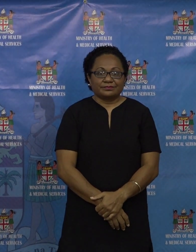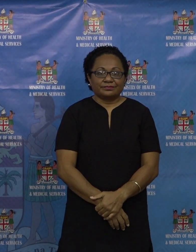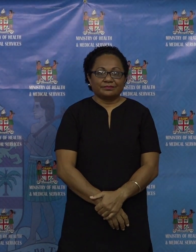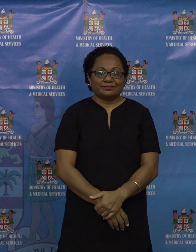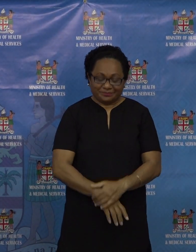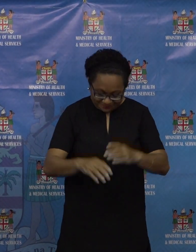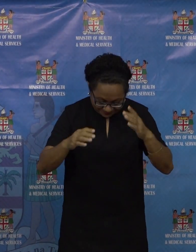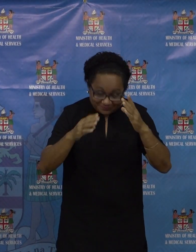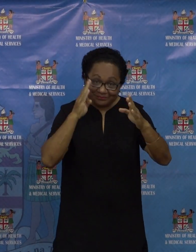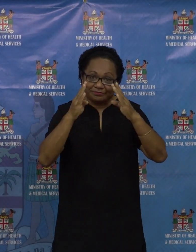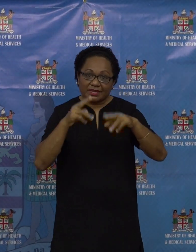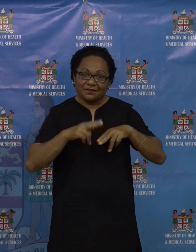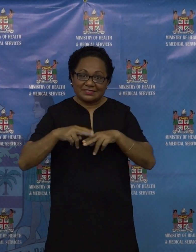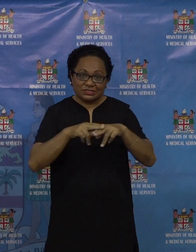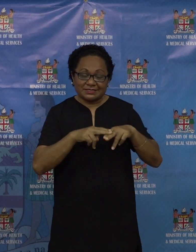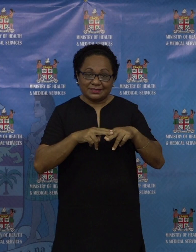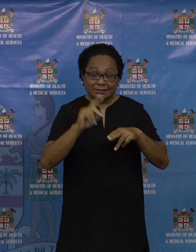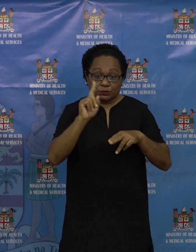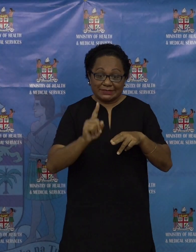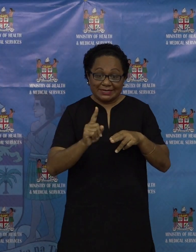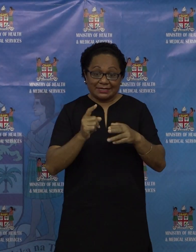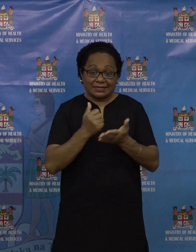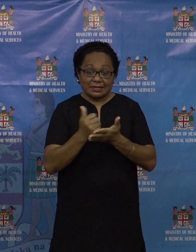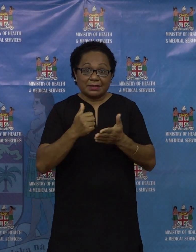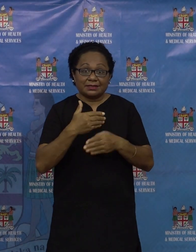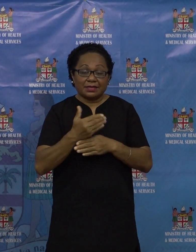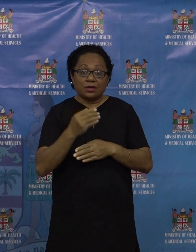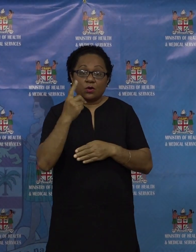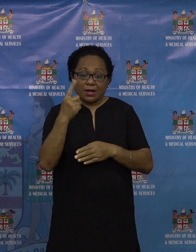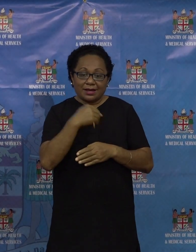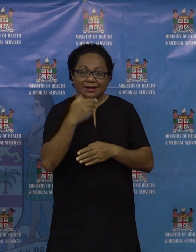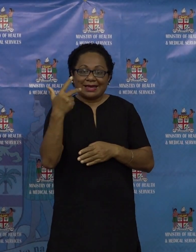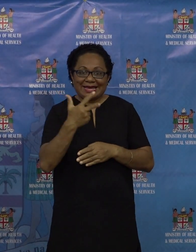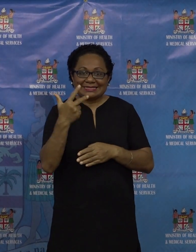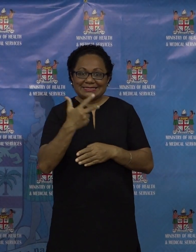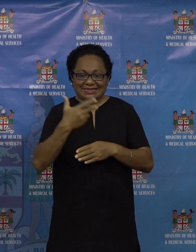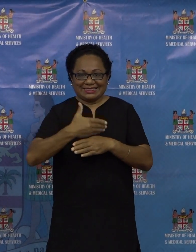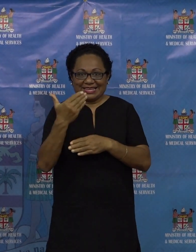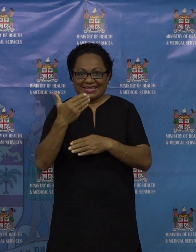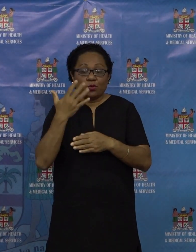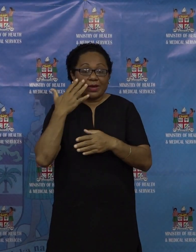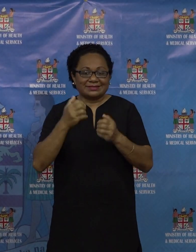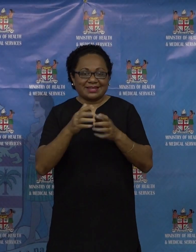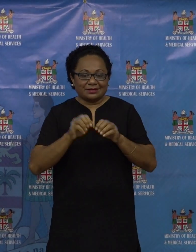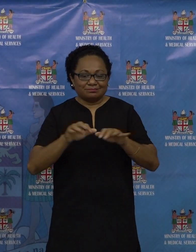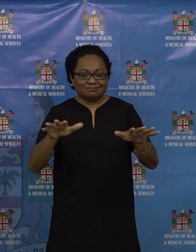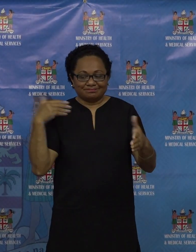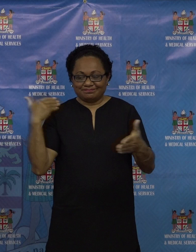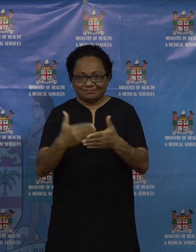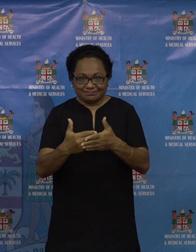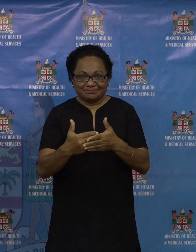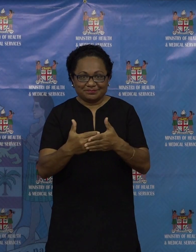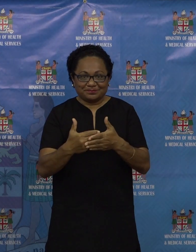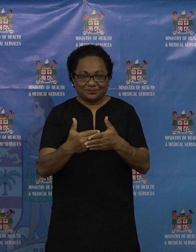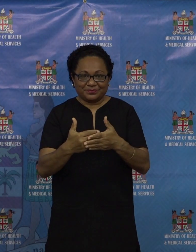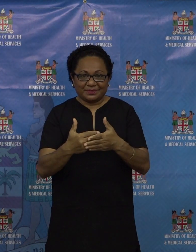Bulawanaka, today marks the 118th day of this outbreak in Fiji. And we have,